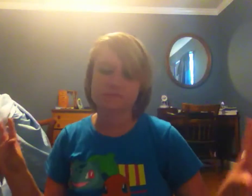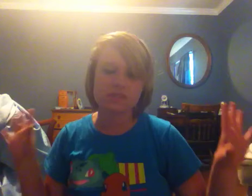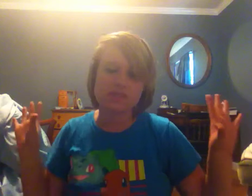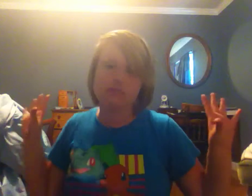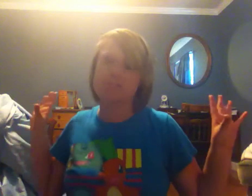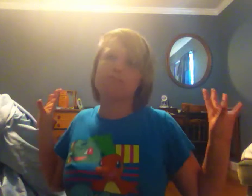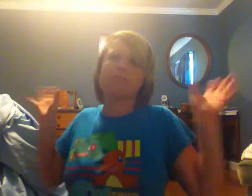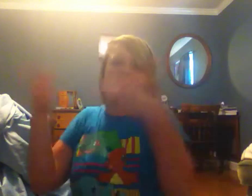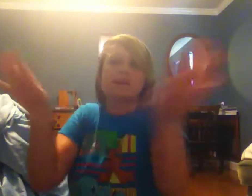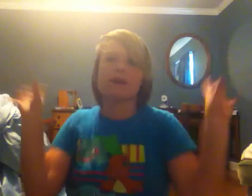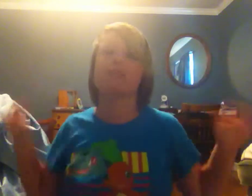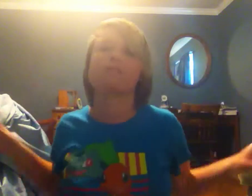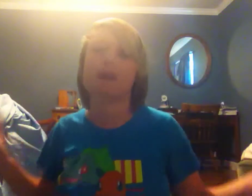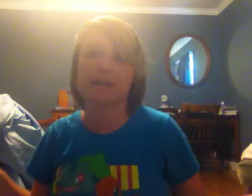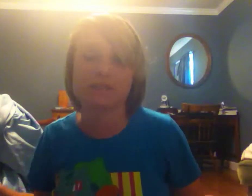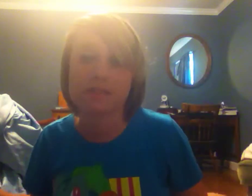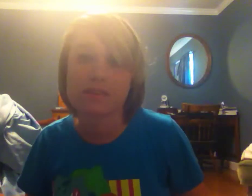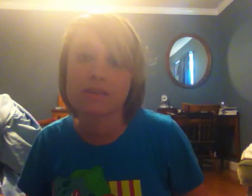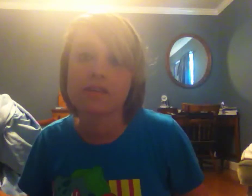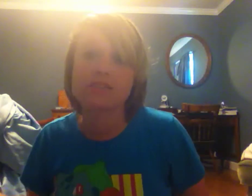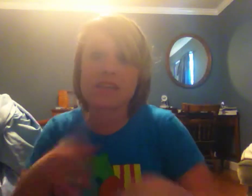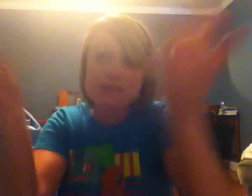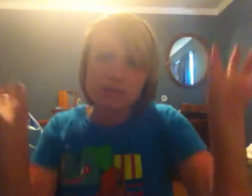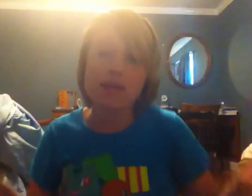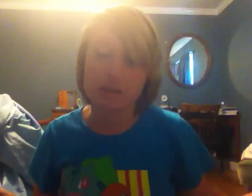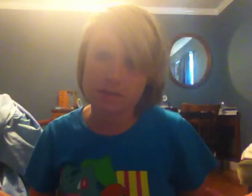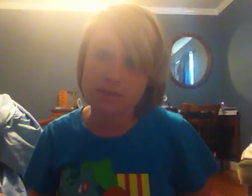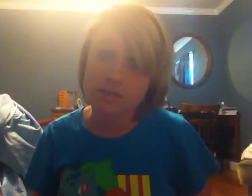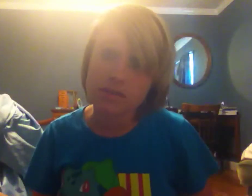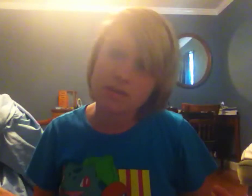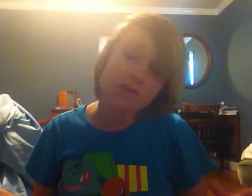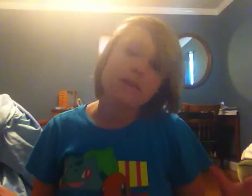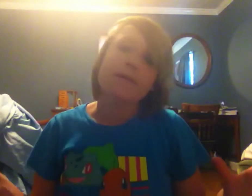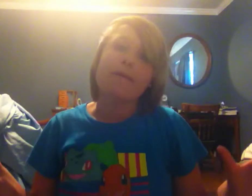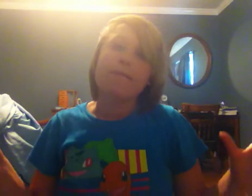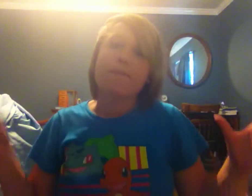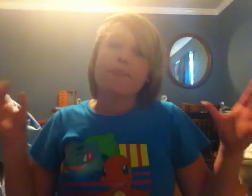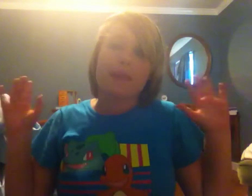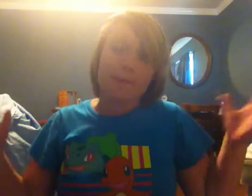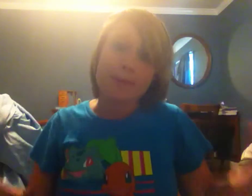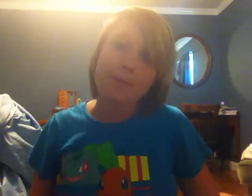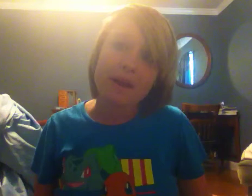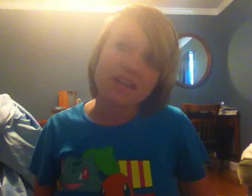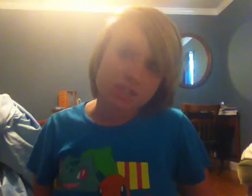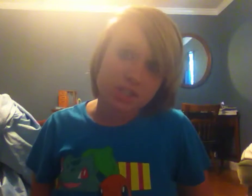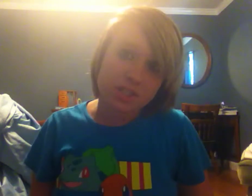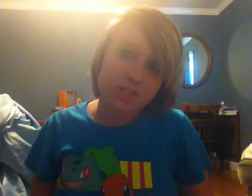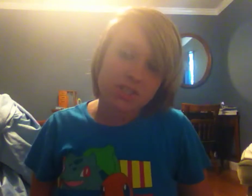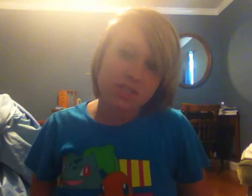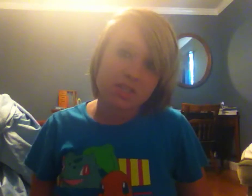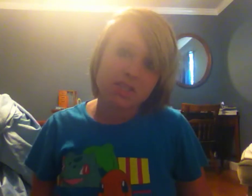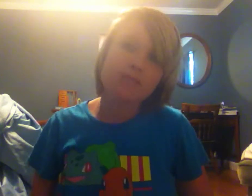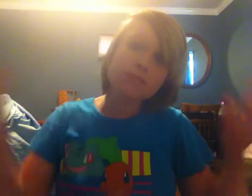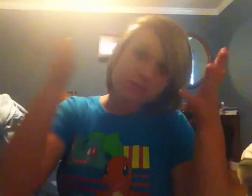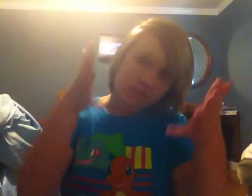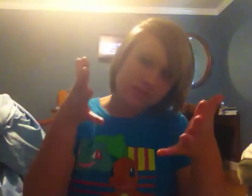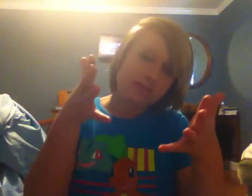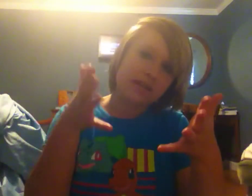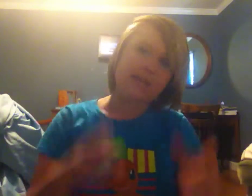Just block them out of your mind. Because they don't matter. And peer pressure communicates with that,